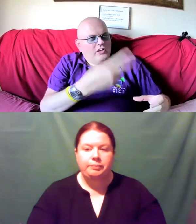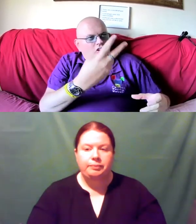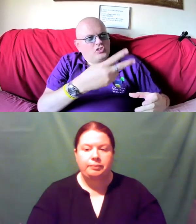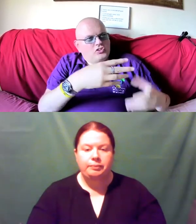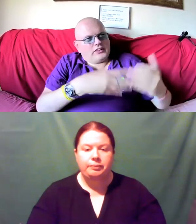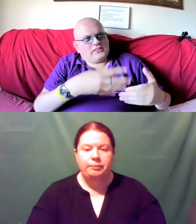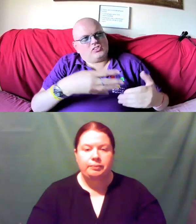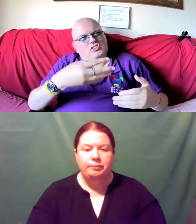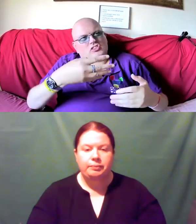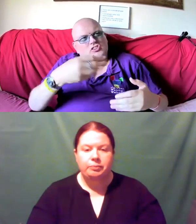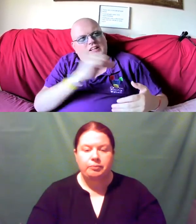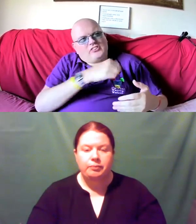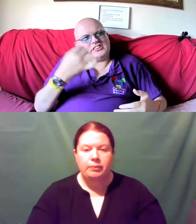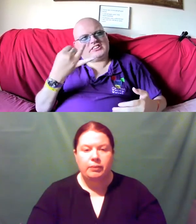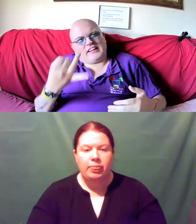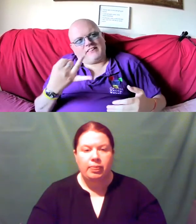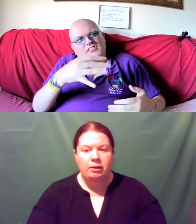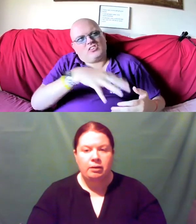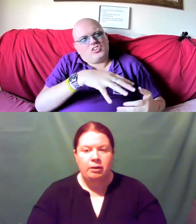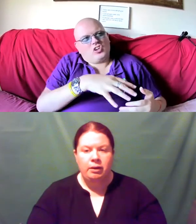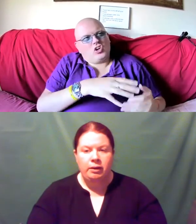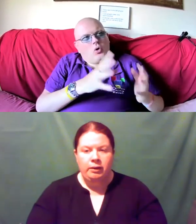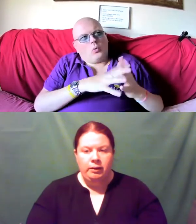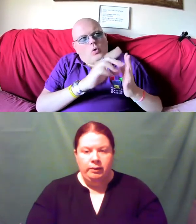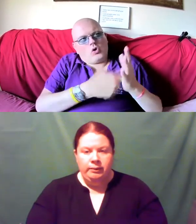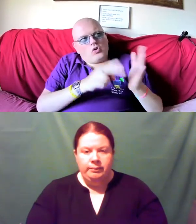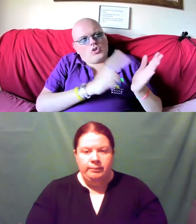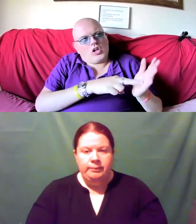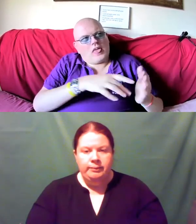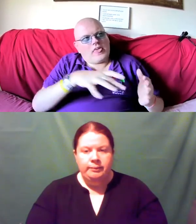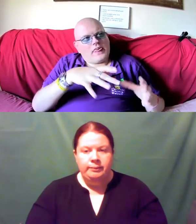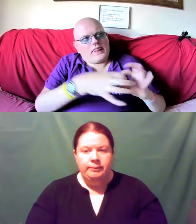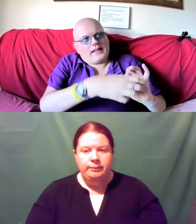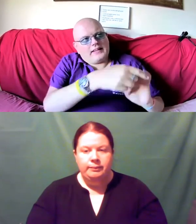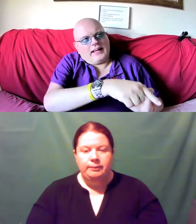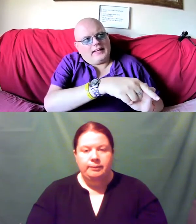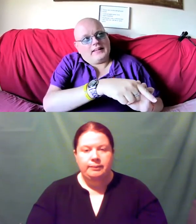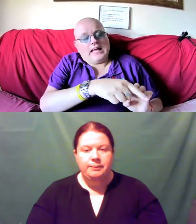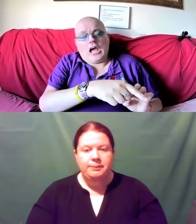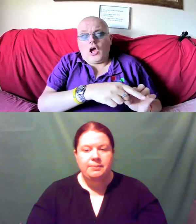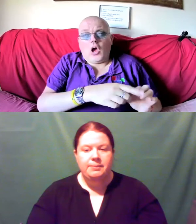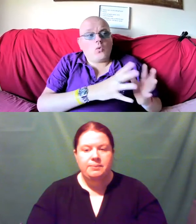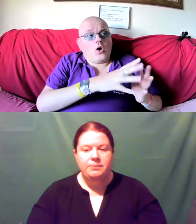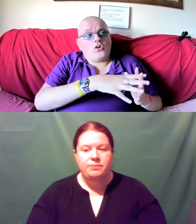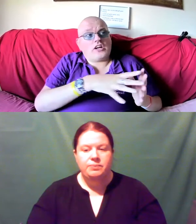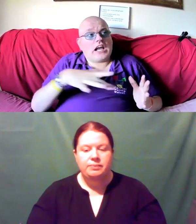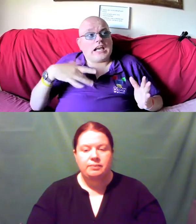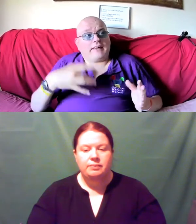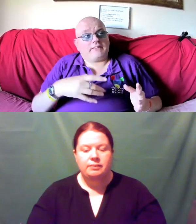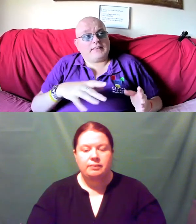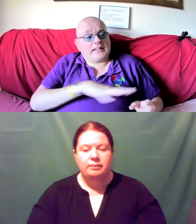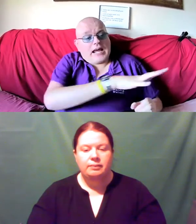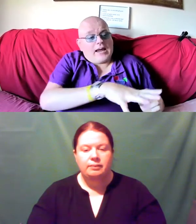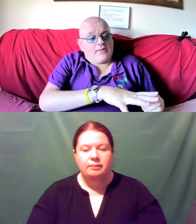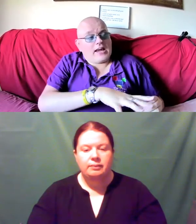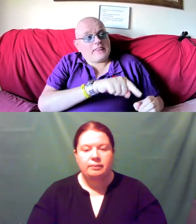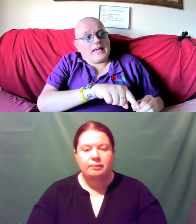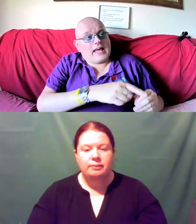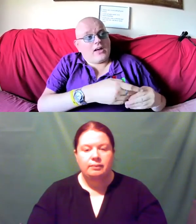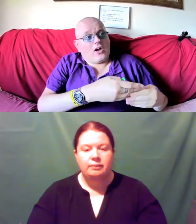met Warren. Warren was involved in the parish where Open Table began, and I started